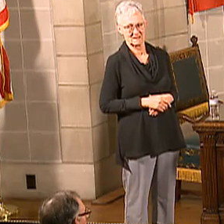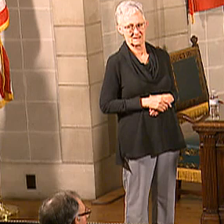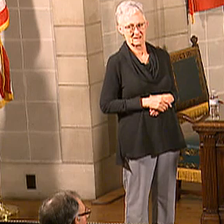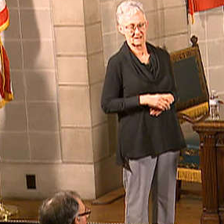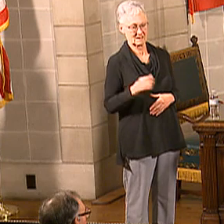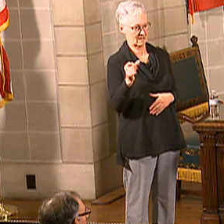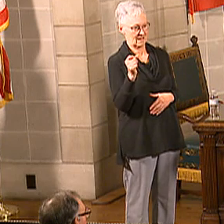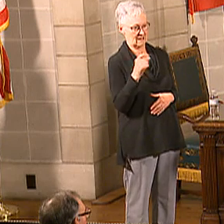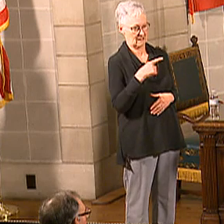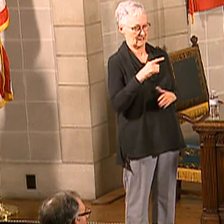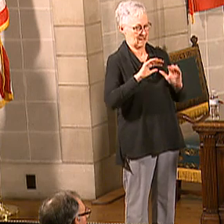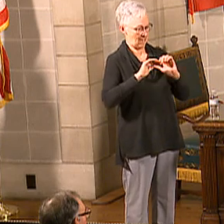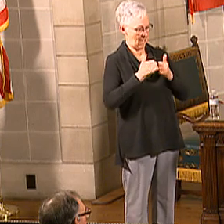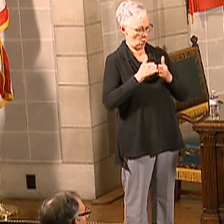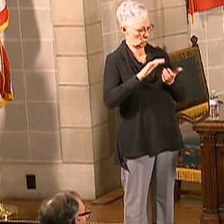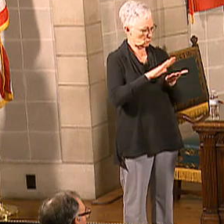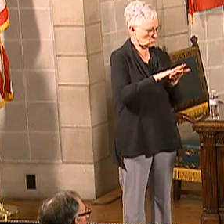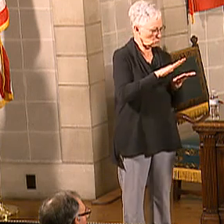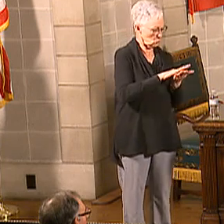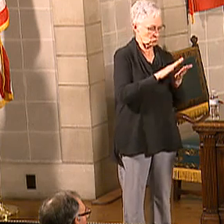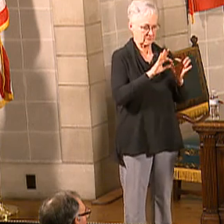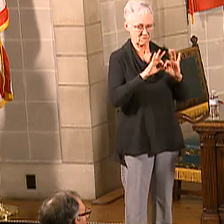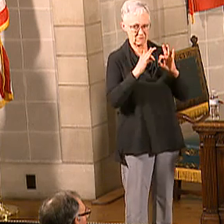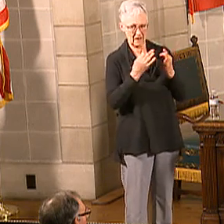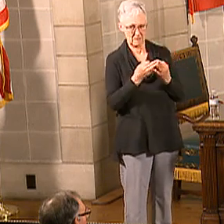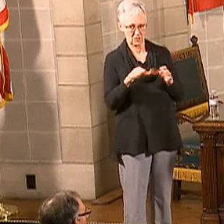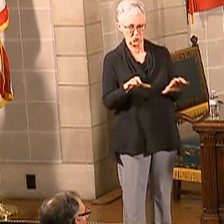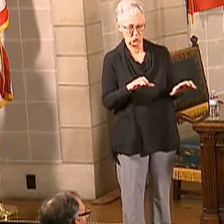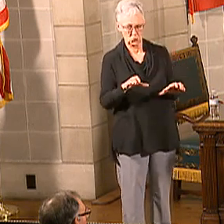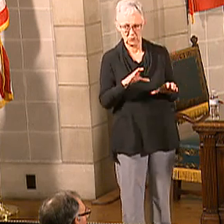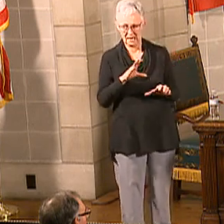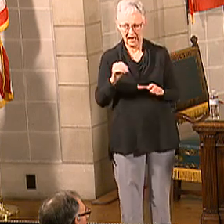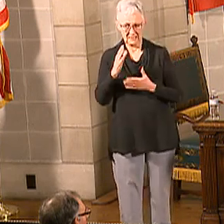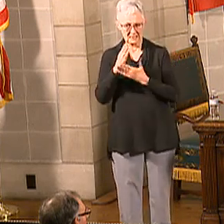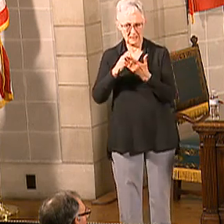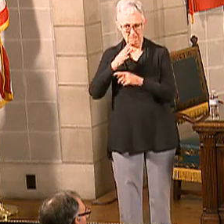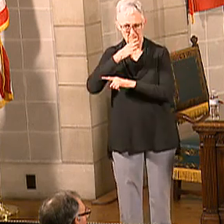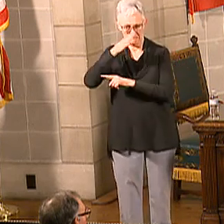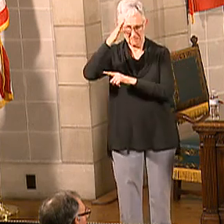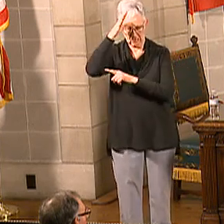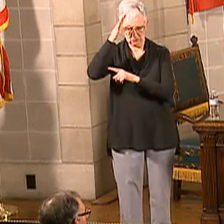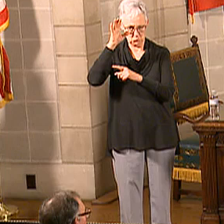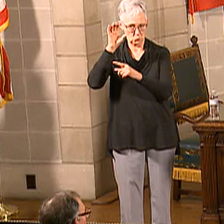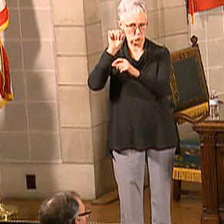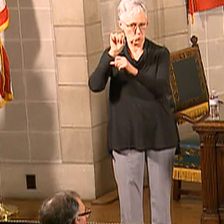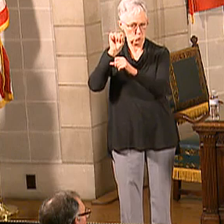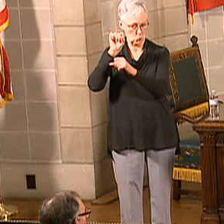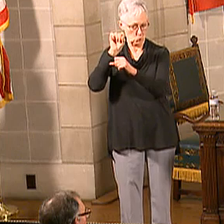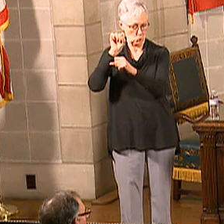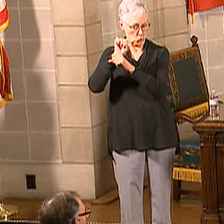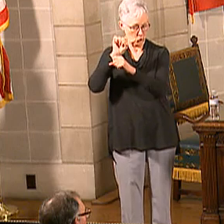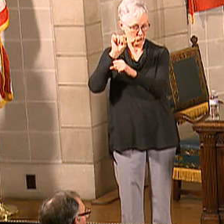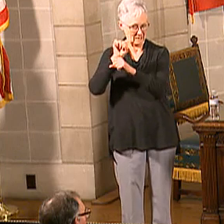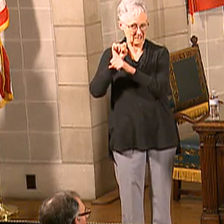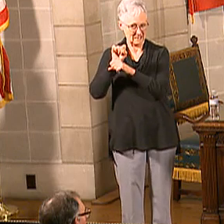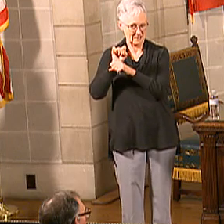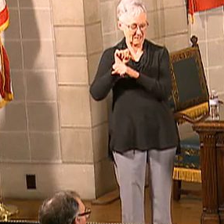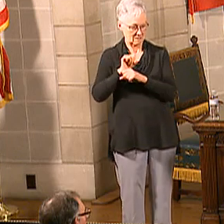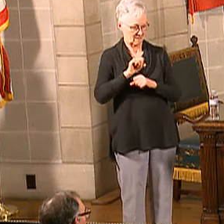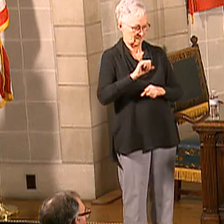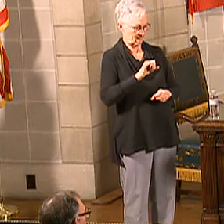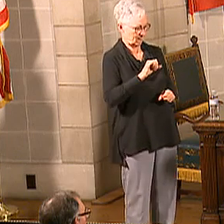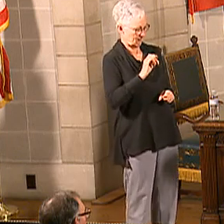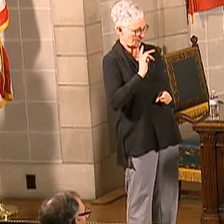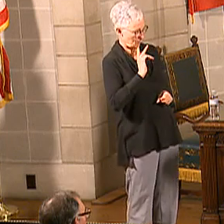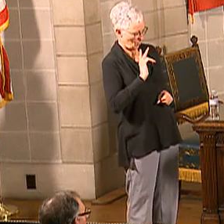from a lot of parents who are still working and who have young kids who you really can't put like a third grader in front of the computer and expect them to teach themselves.